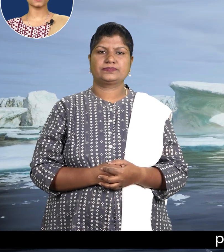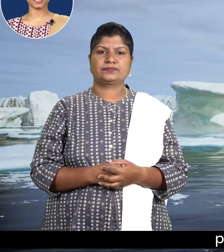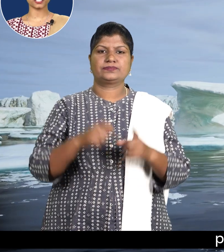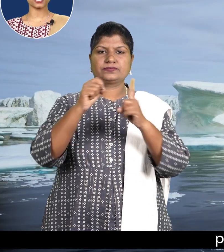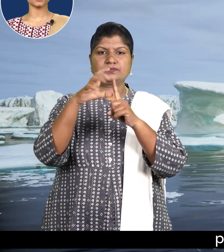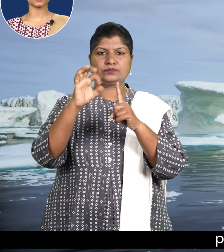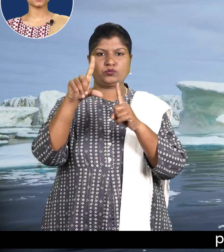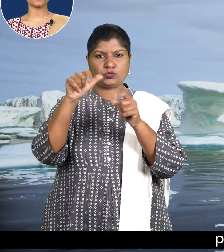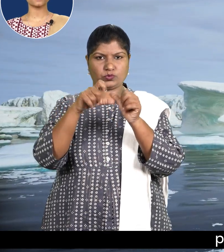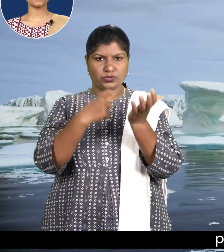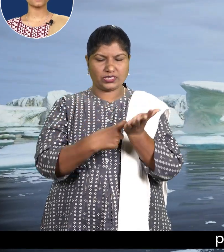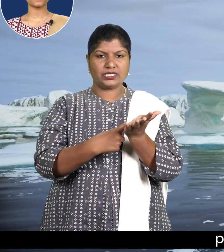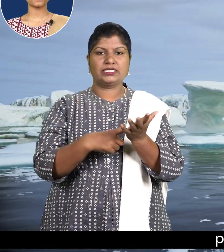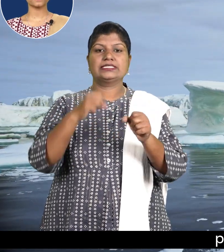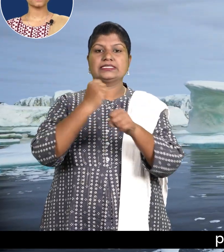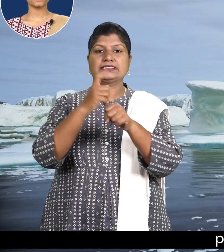polar glaciers,